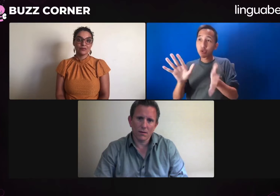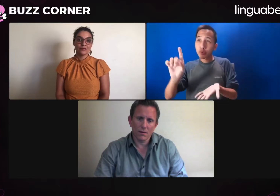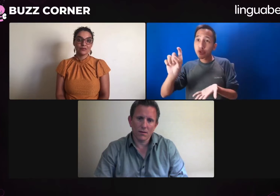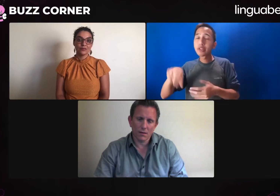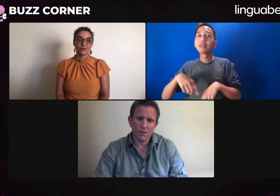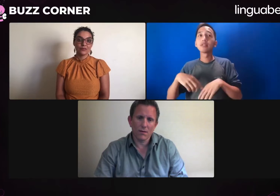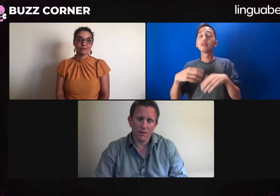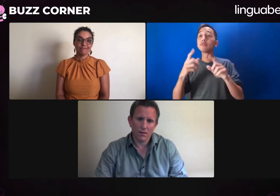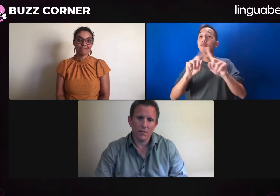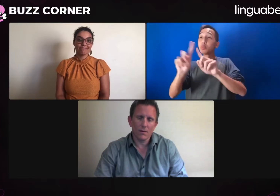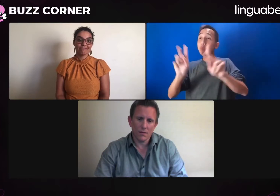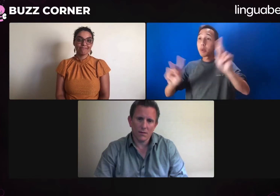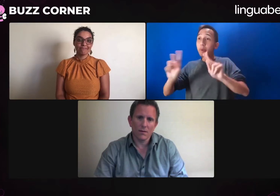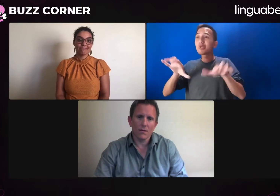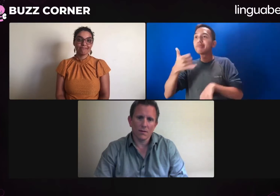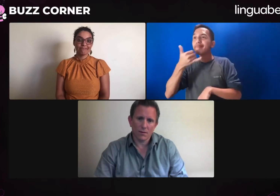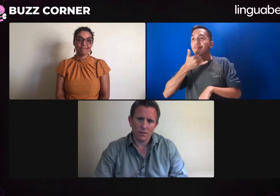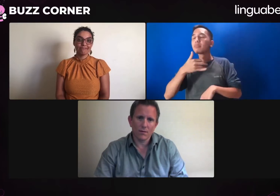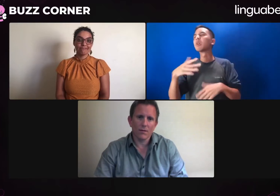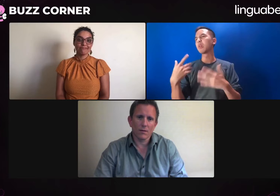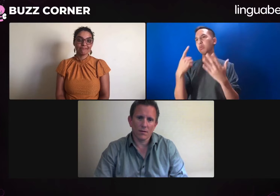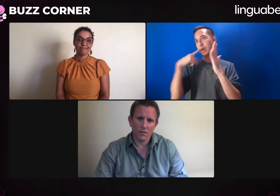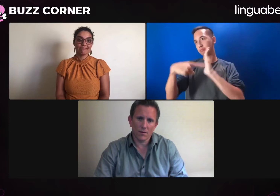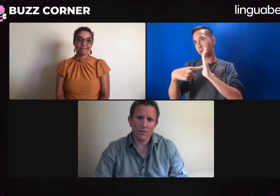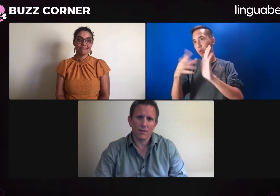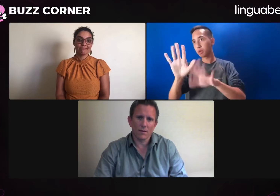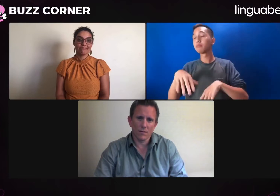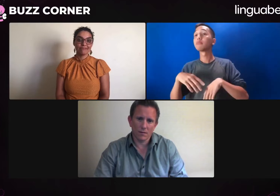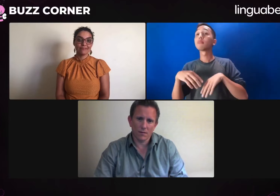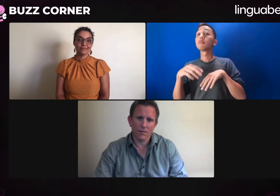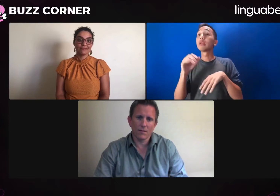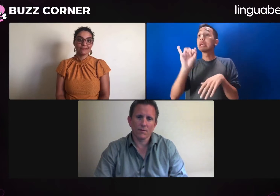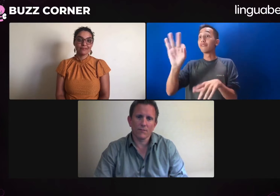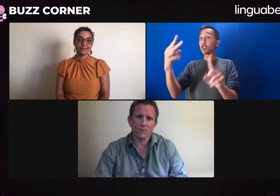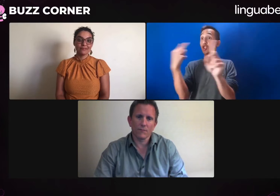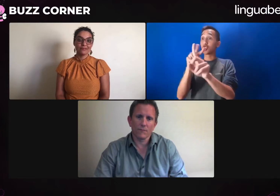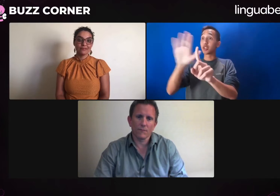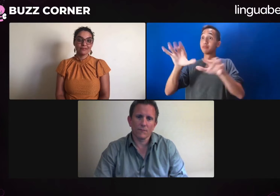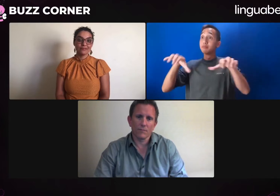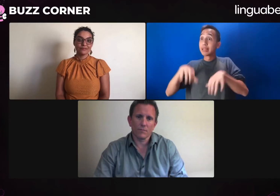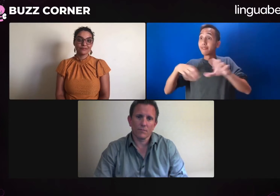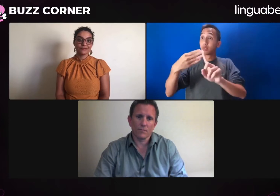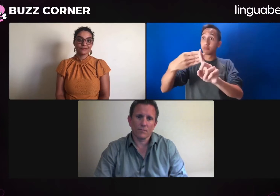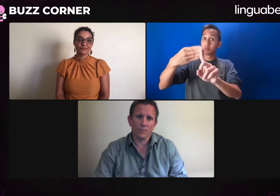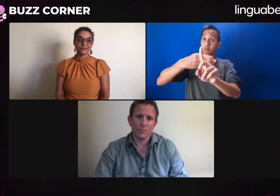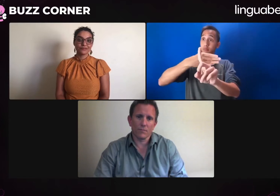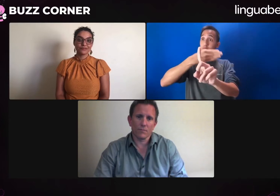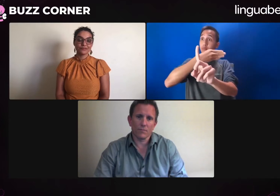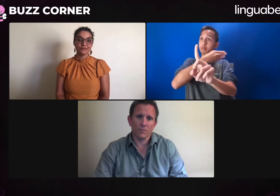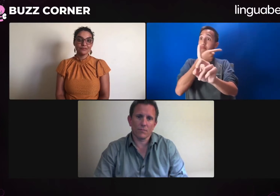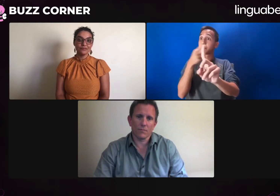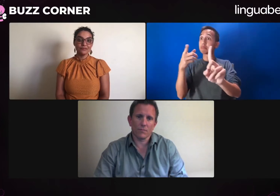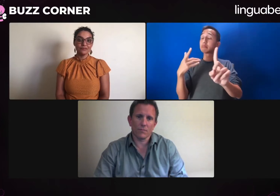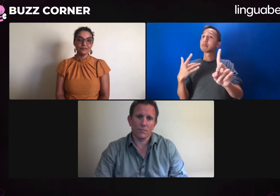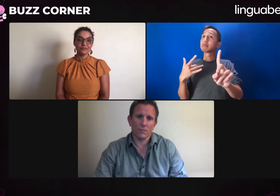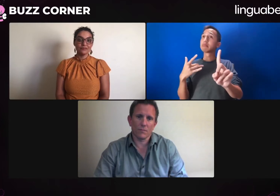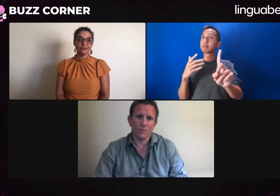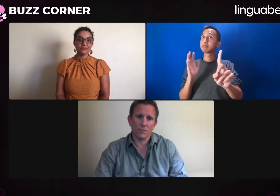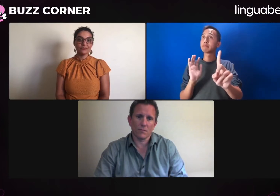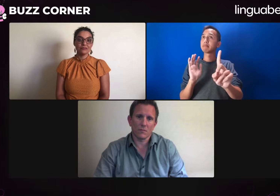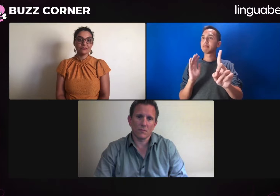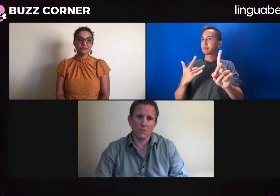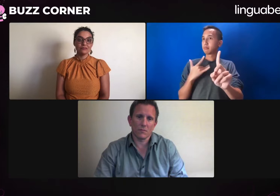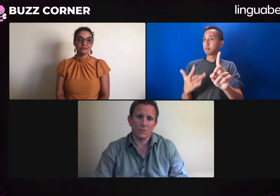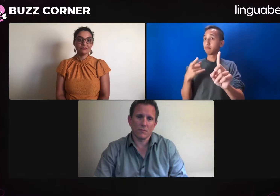do this with other interpreters in the past, with other people who might have made mistakes? For example, if you take a look at the behavior